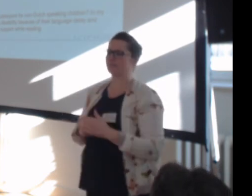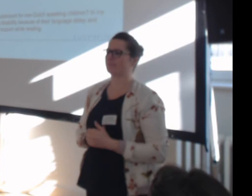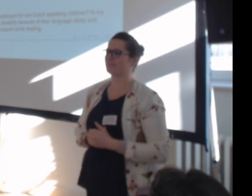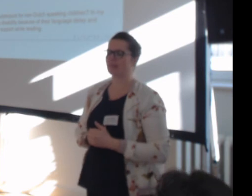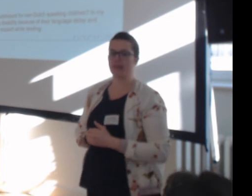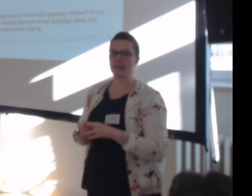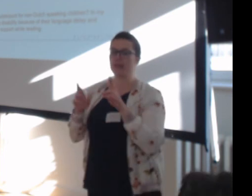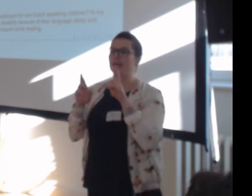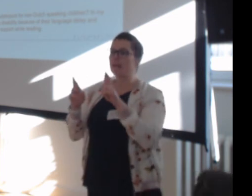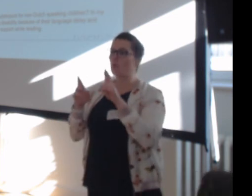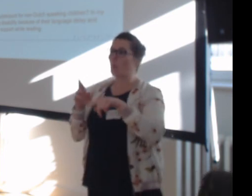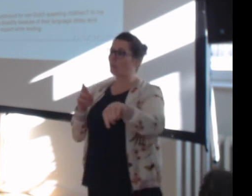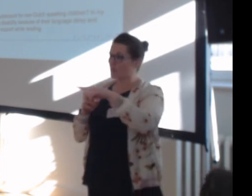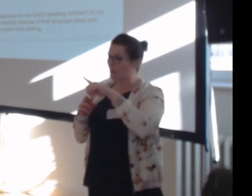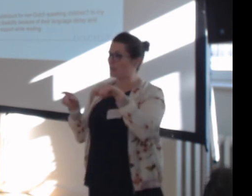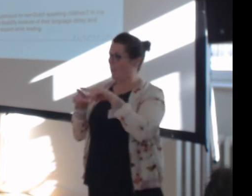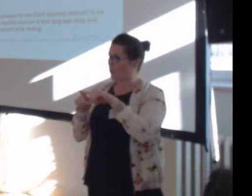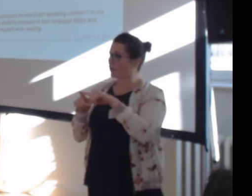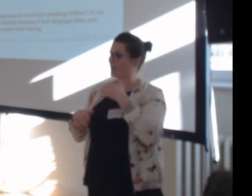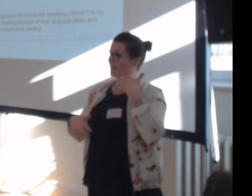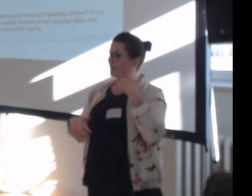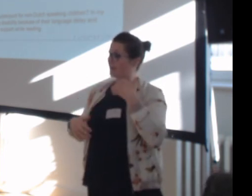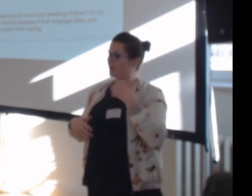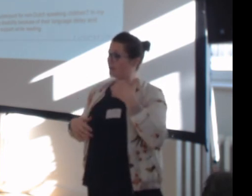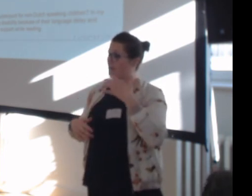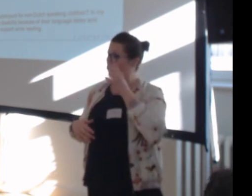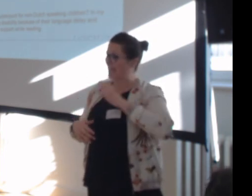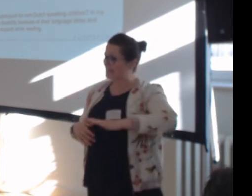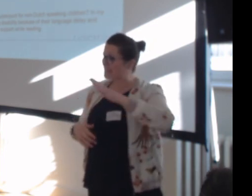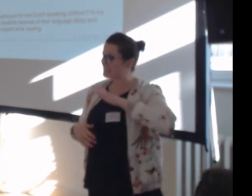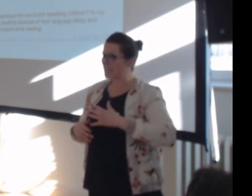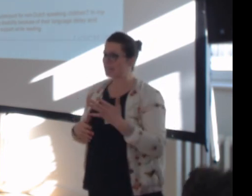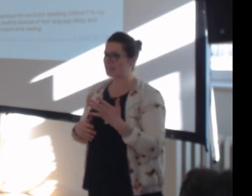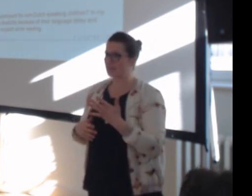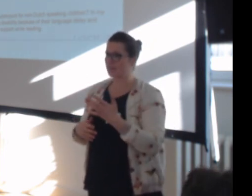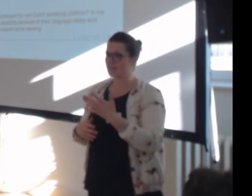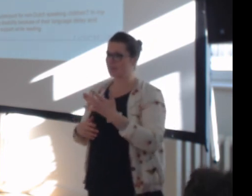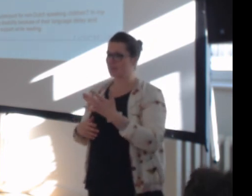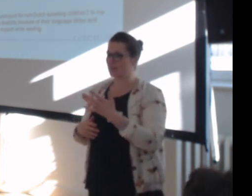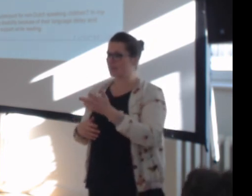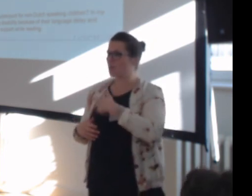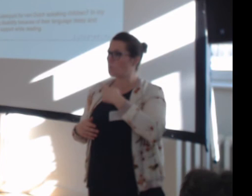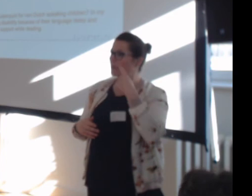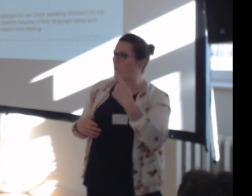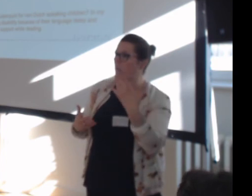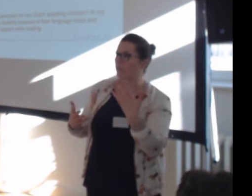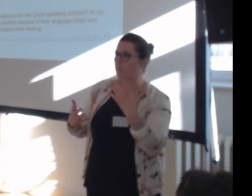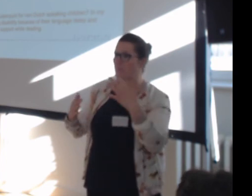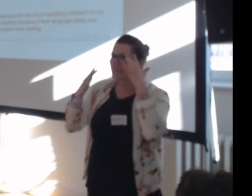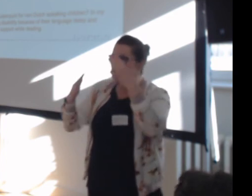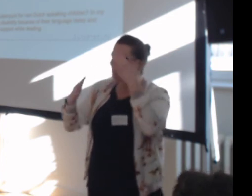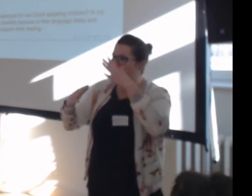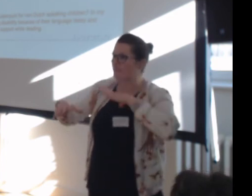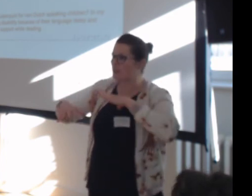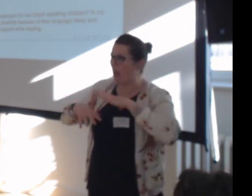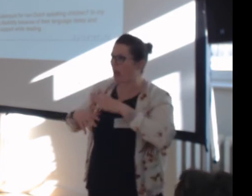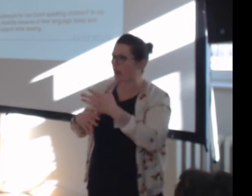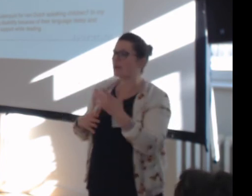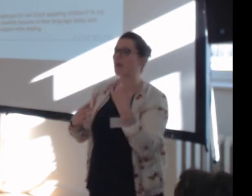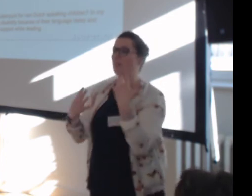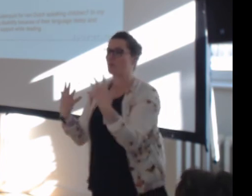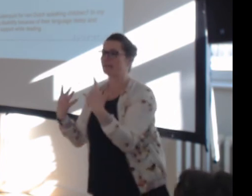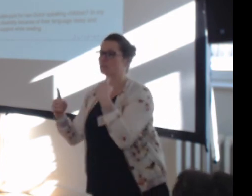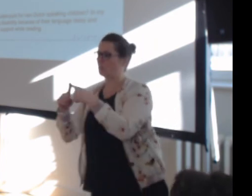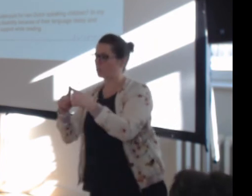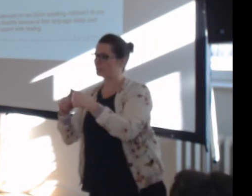So I hope you are as interested as I am to hear different but interesting and inspiring stories,